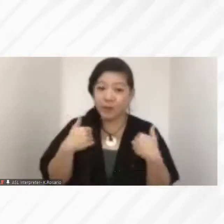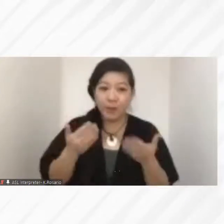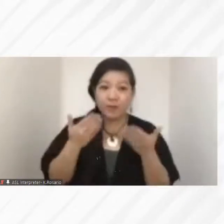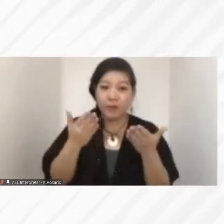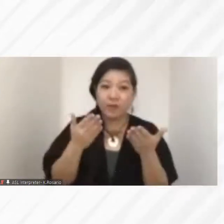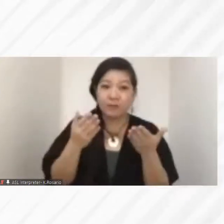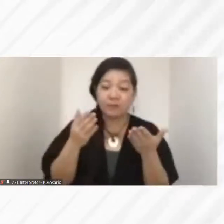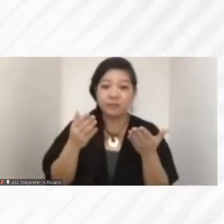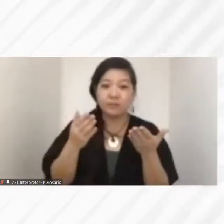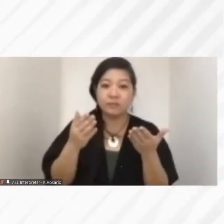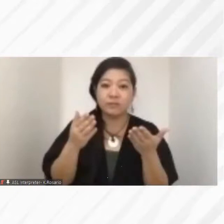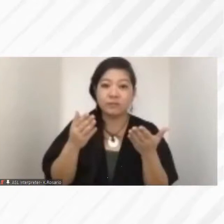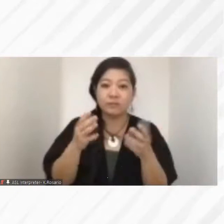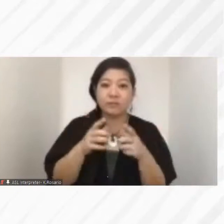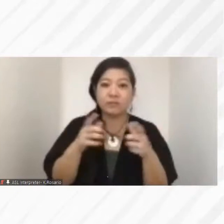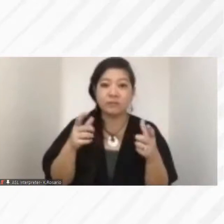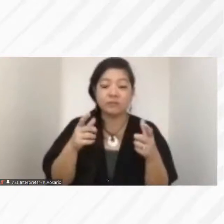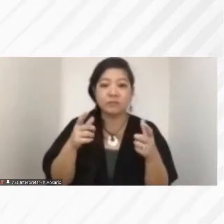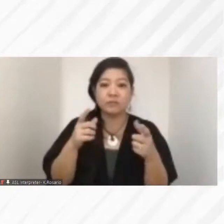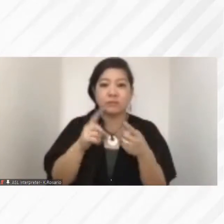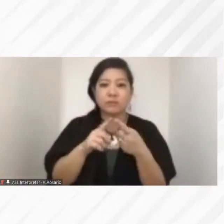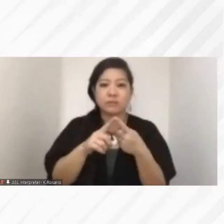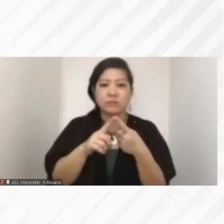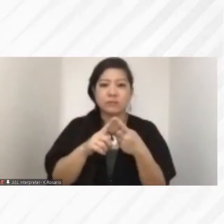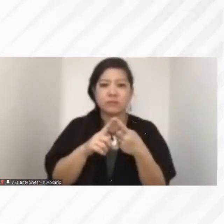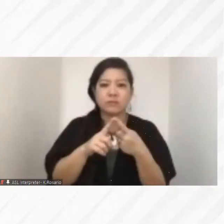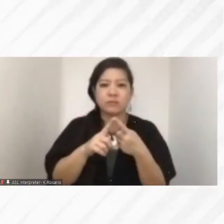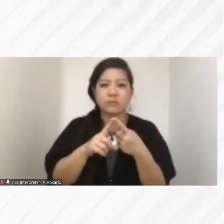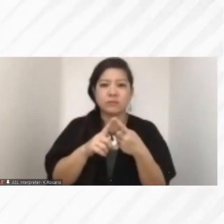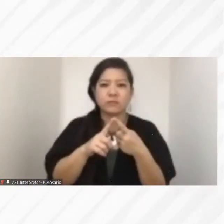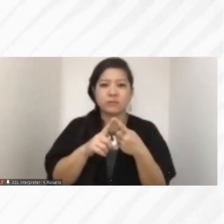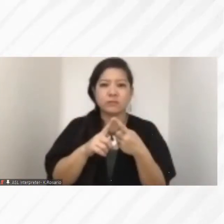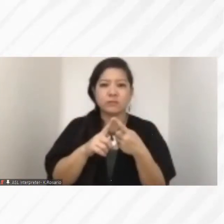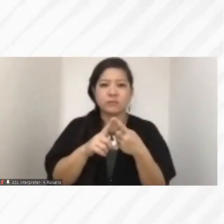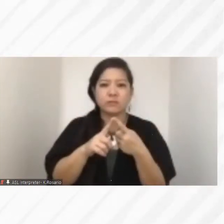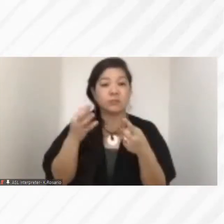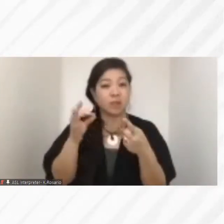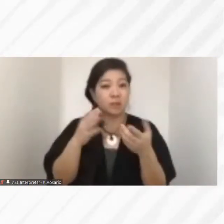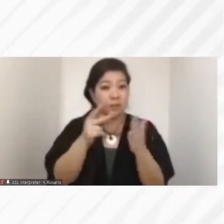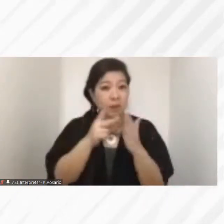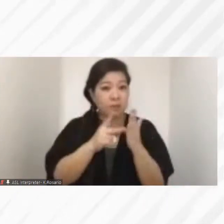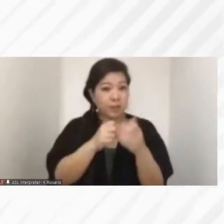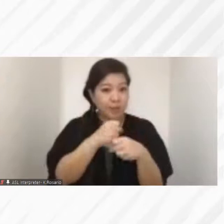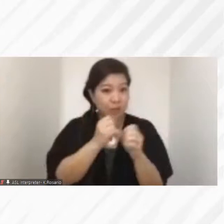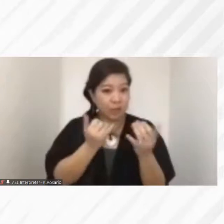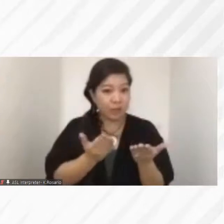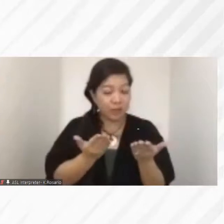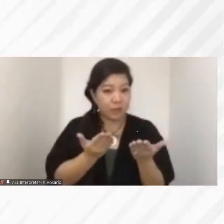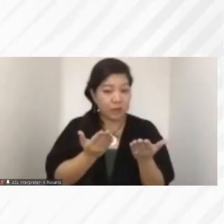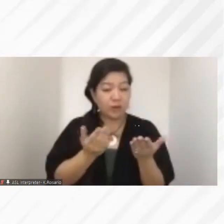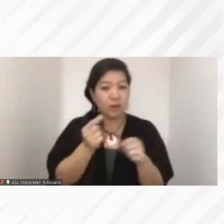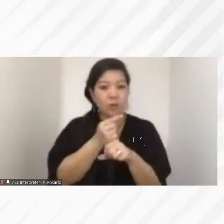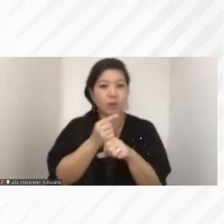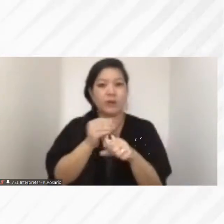a greater insight to 19 as a policymaker, and